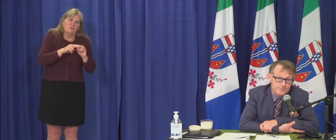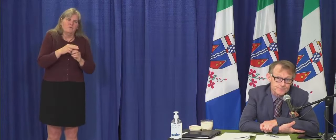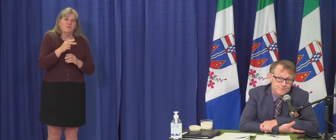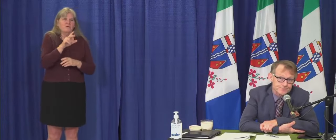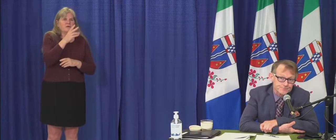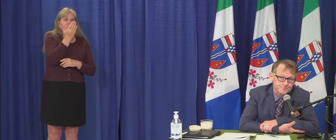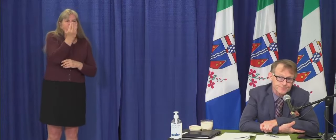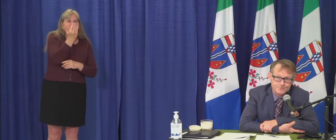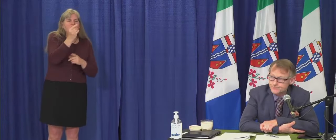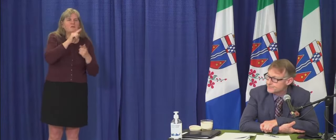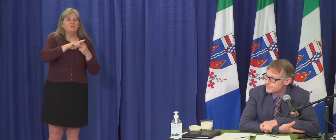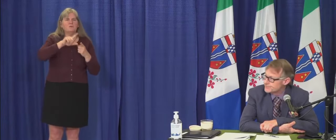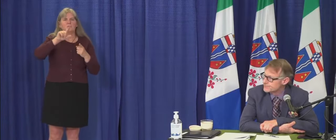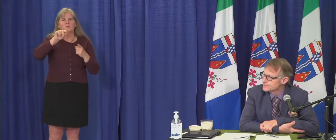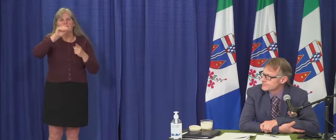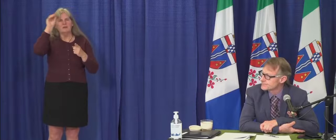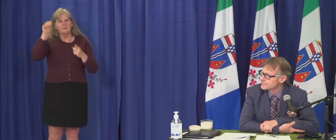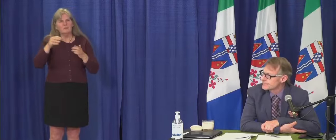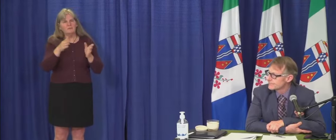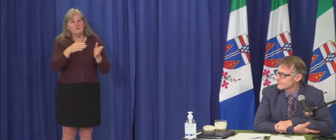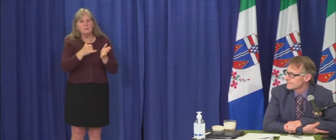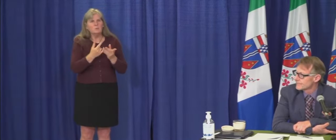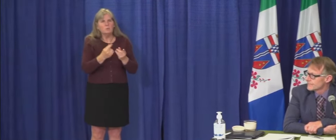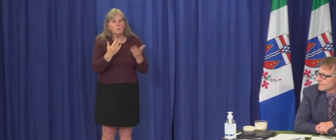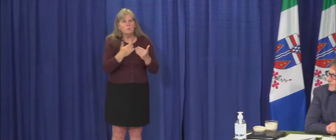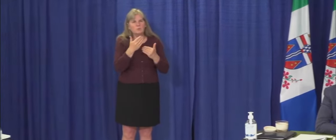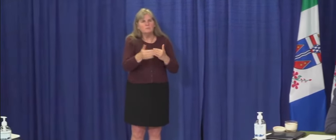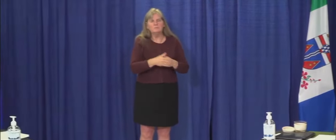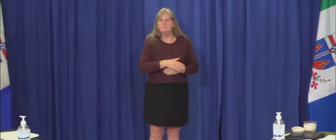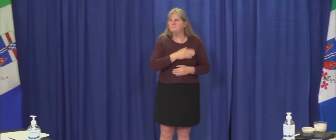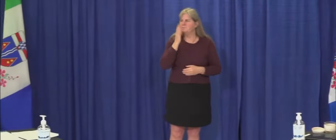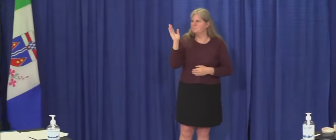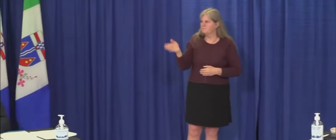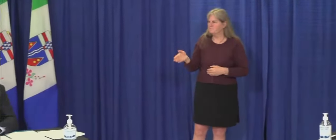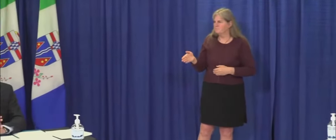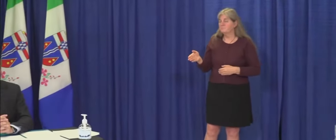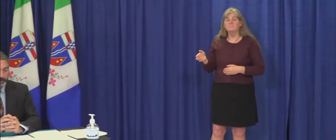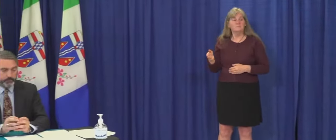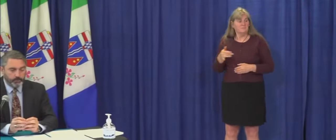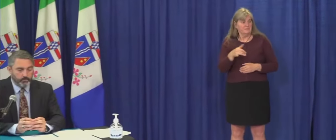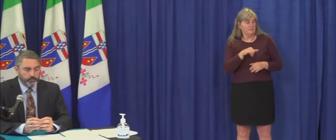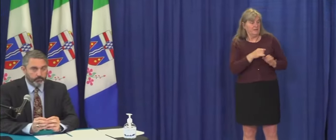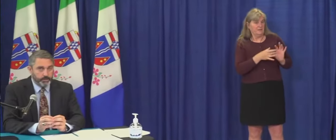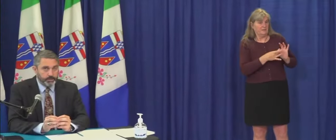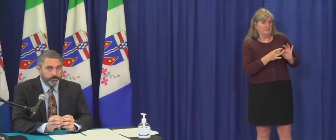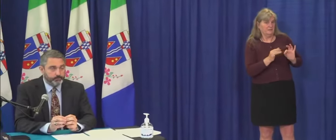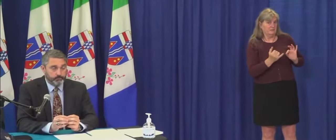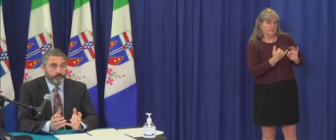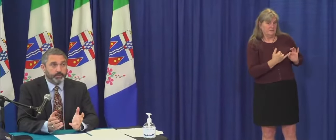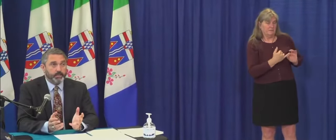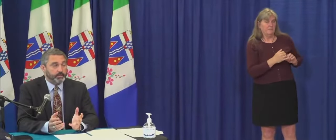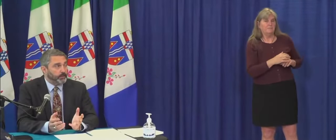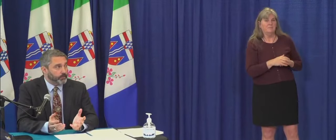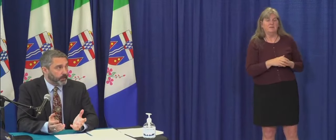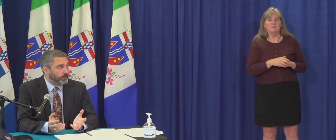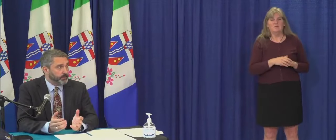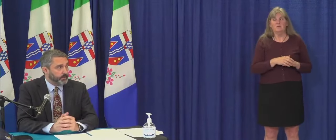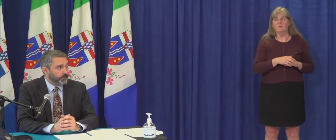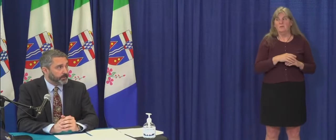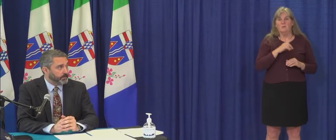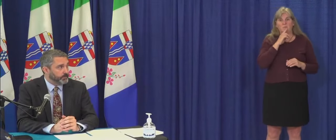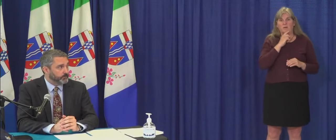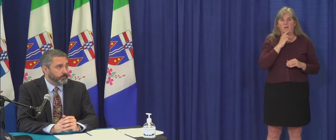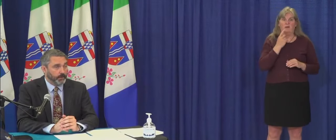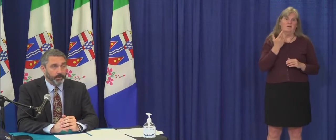20%. Premier Silver? Yeah, I would just echo that, but also, this is best case scenario is